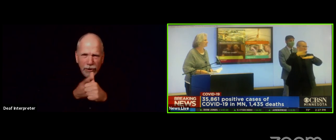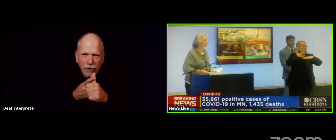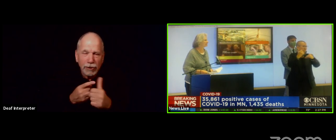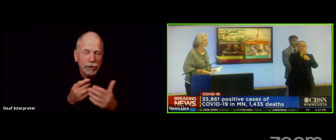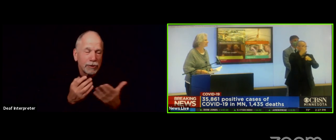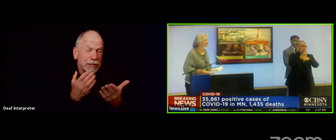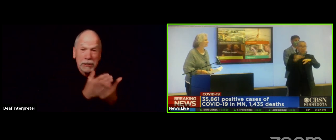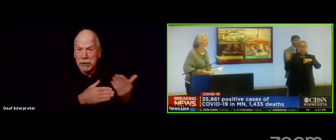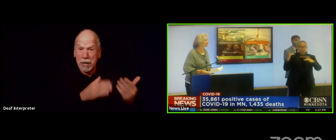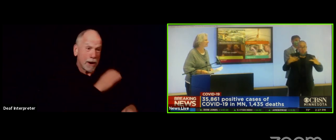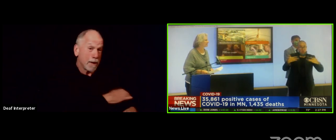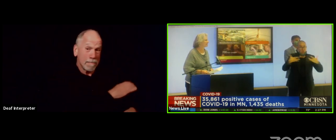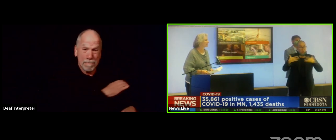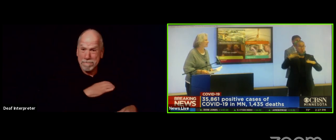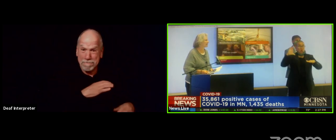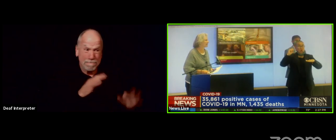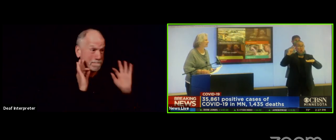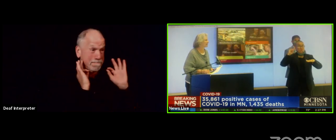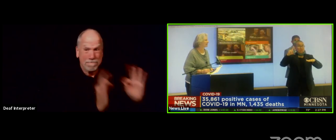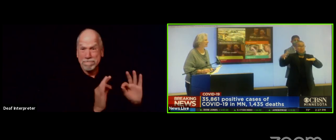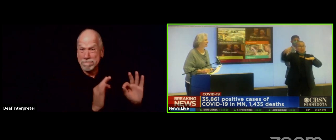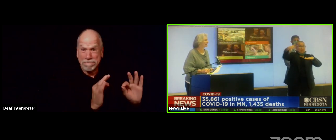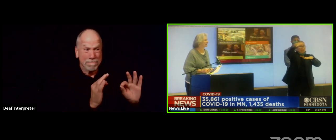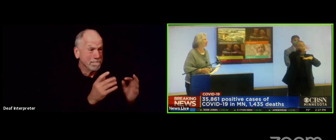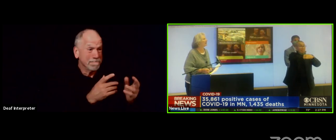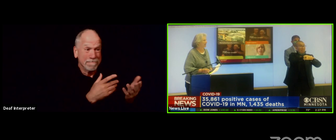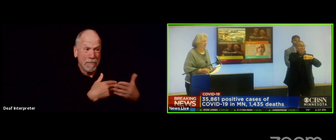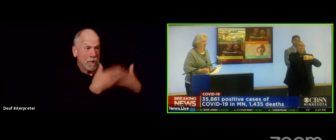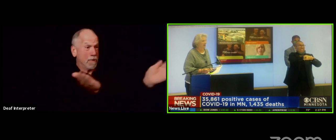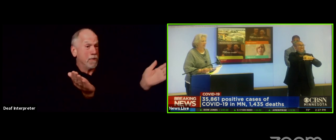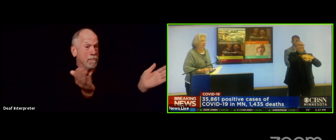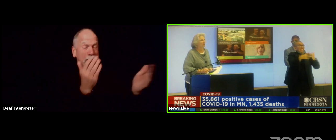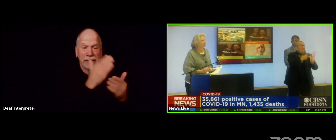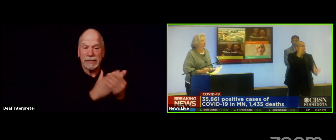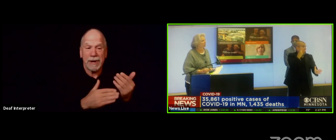we're going to have an exponentially increasing cases coming out of the holiday?